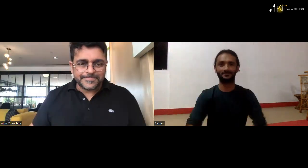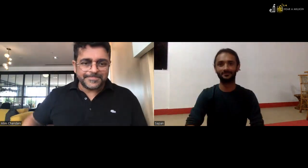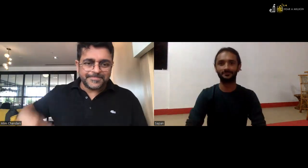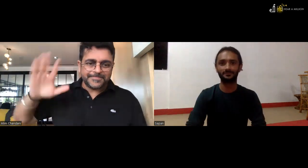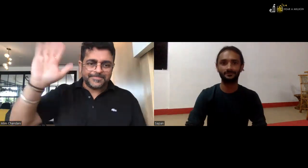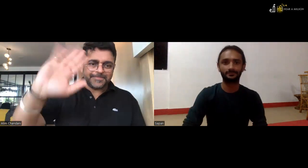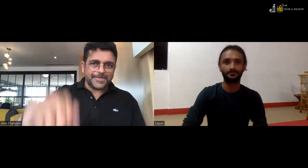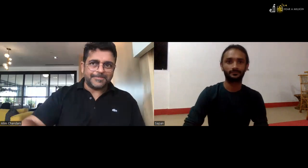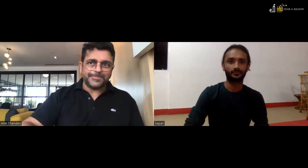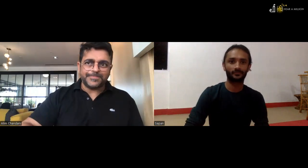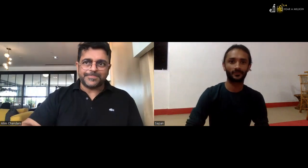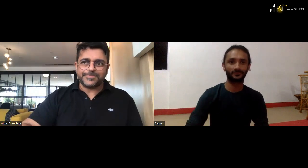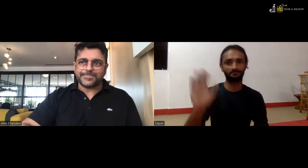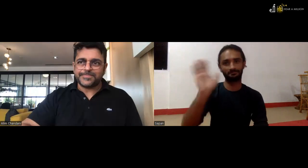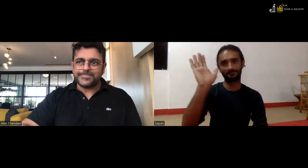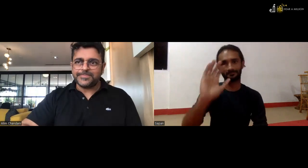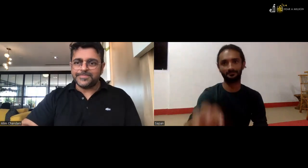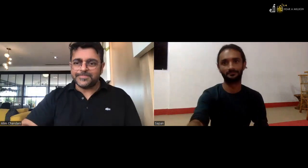question.